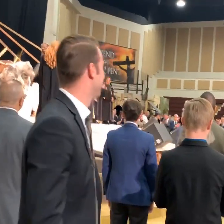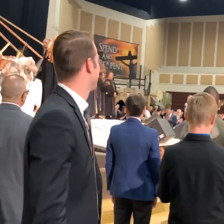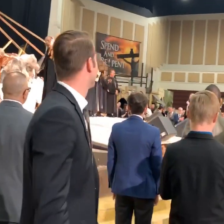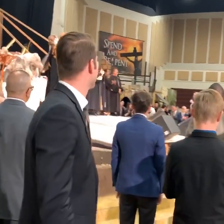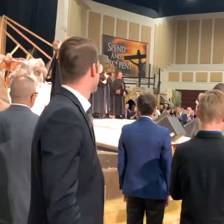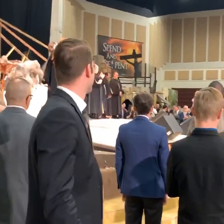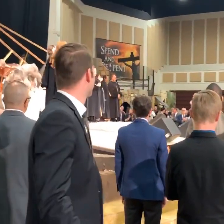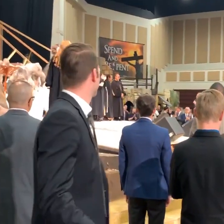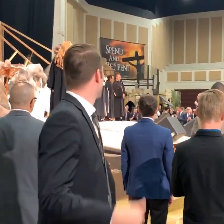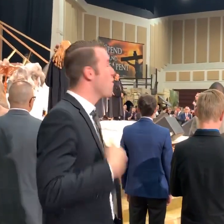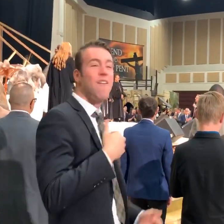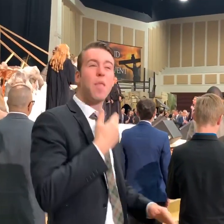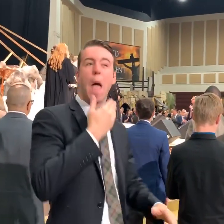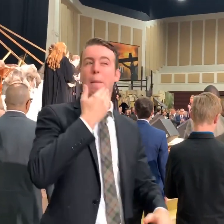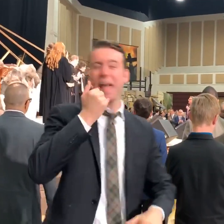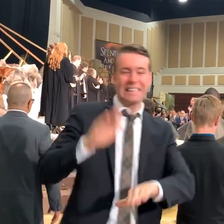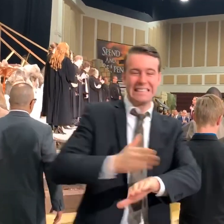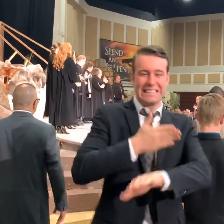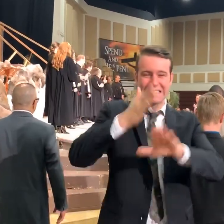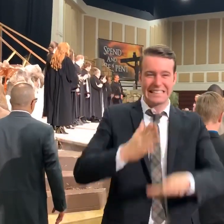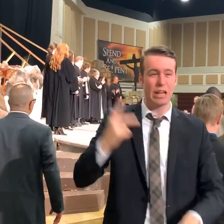them. We got the best singers,